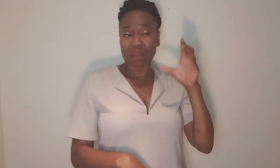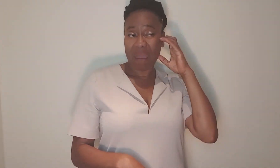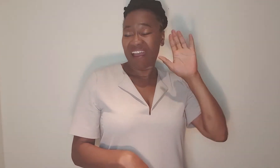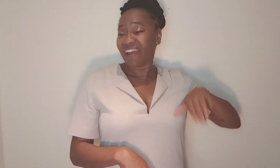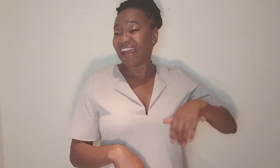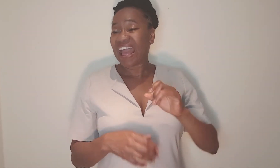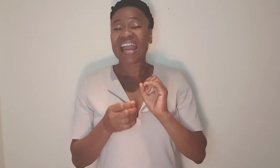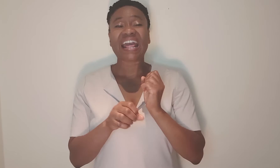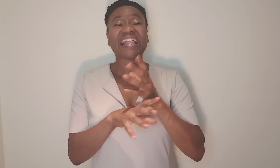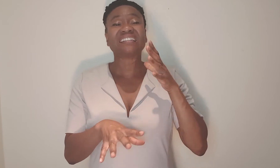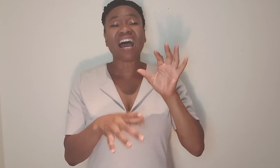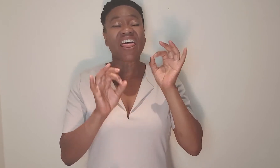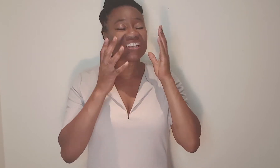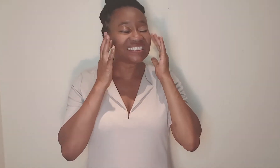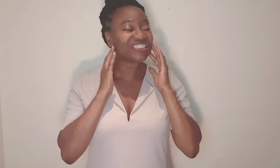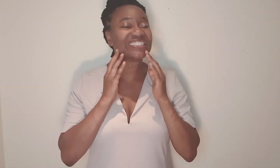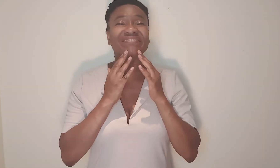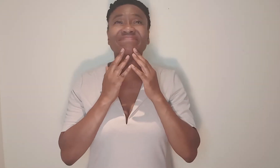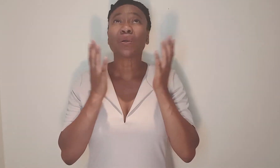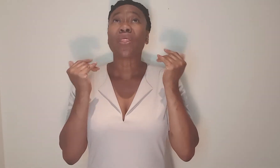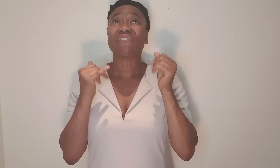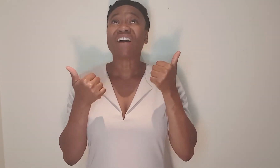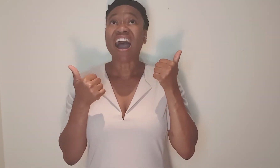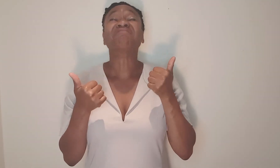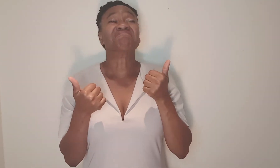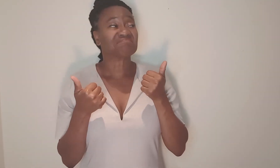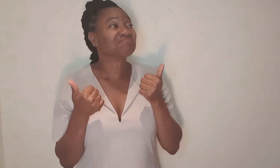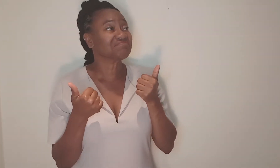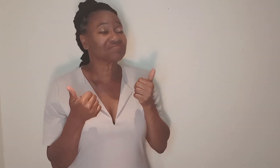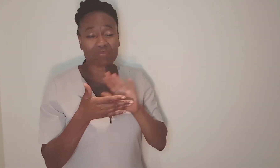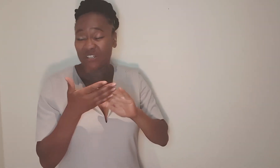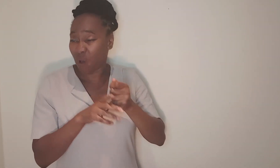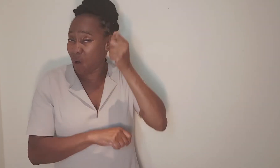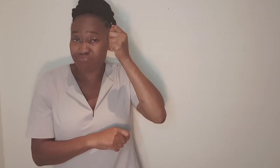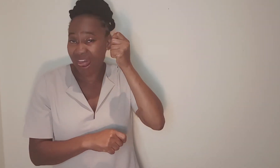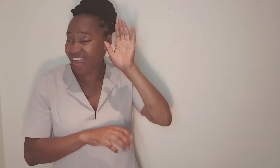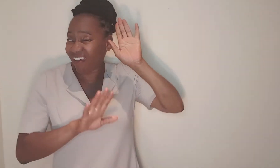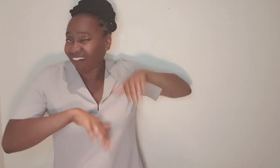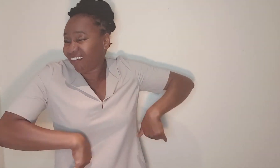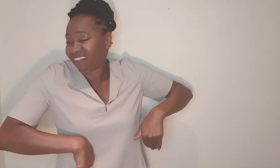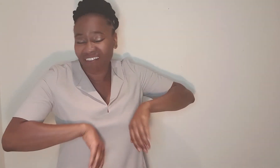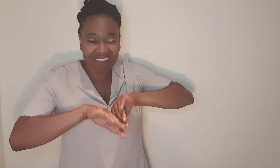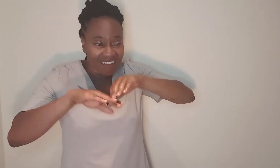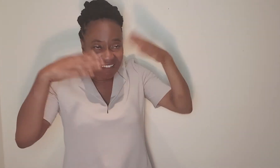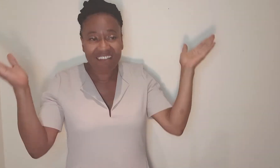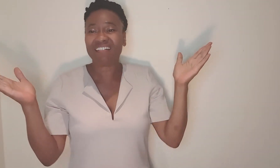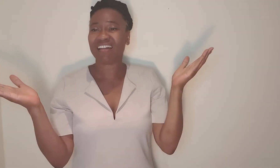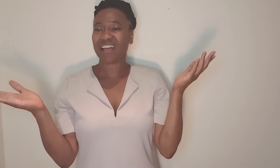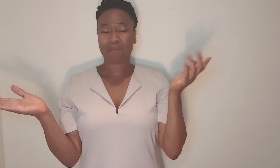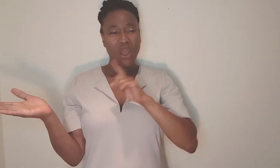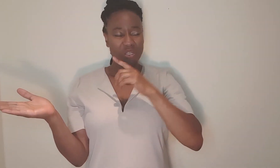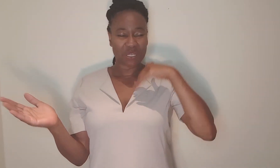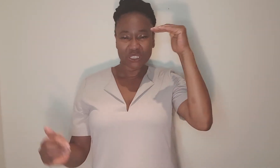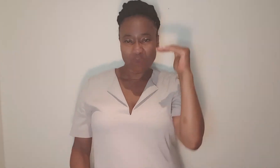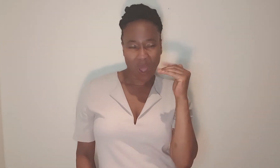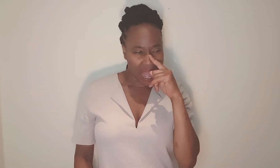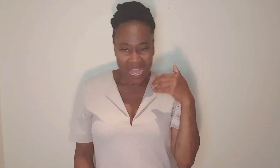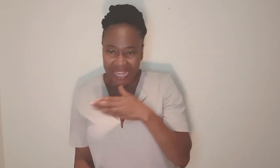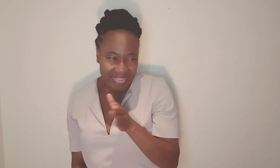the weather's fine, because then there's no umbrellas making a canopy over my head. And because I'm small I can dodge and weave, but there's still enough life left to